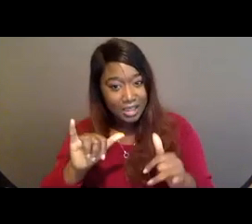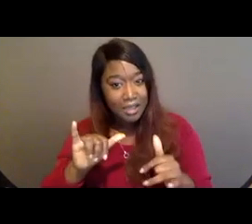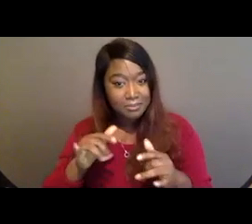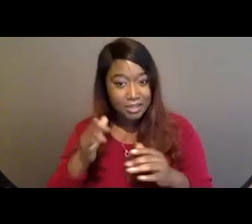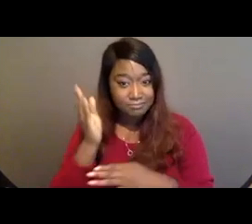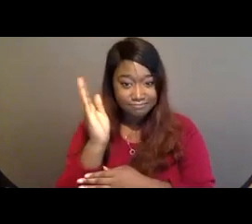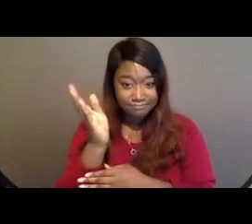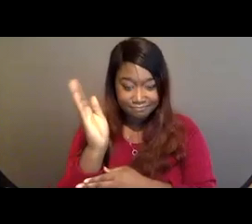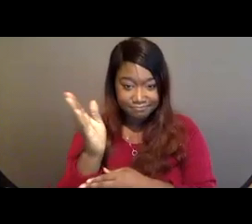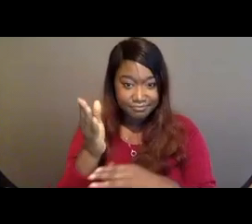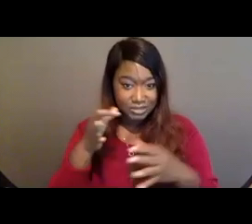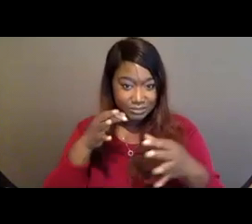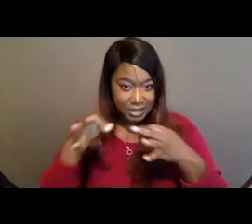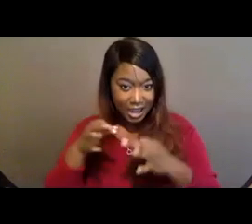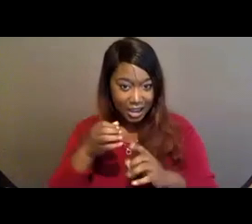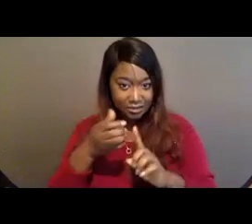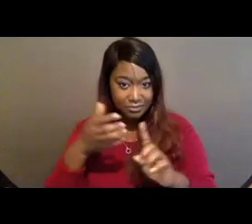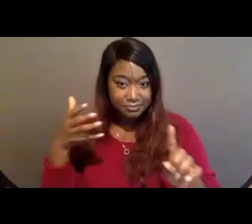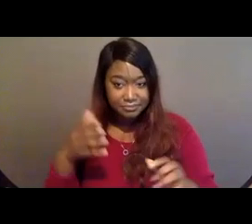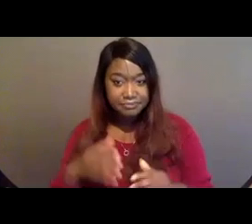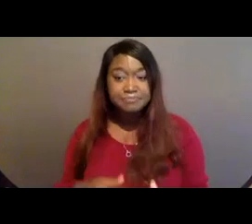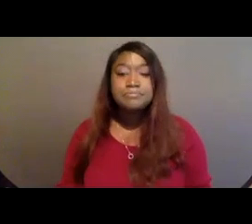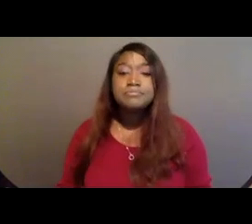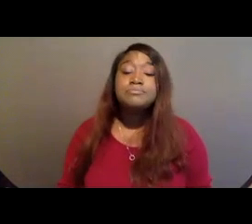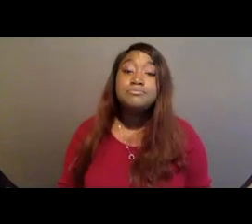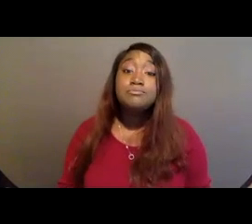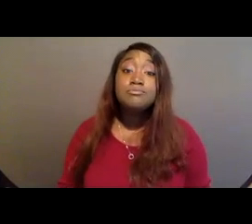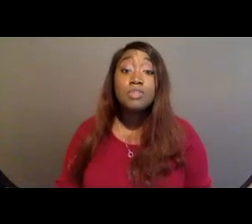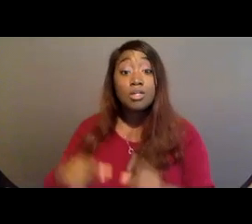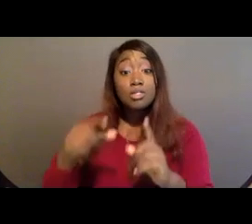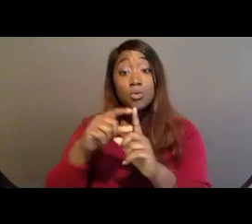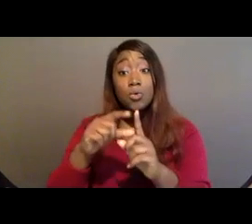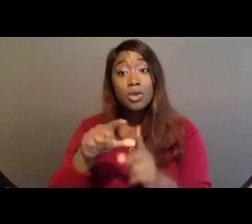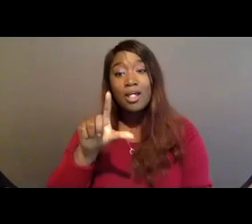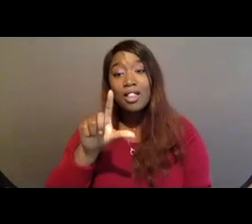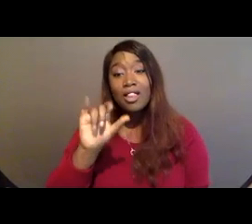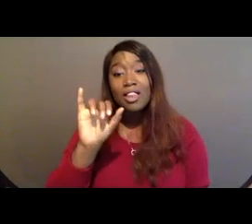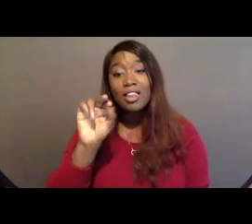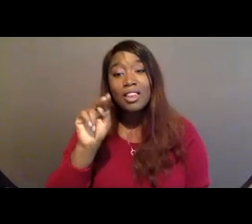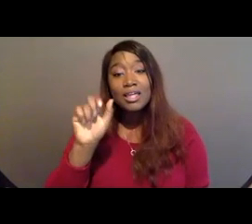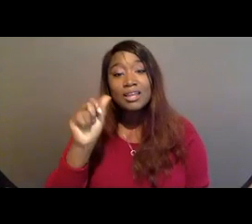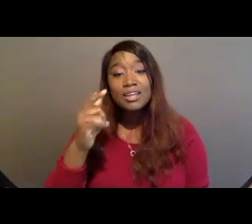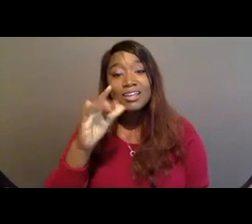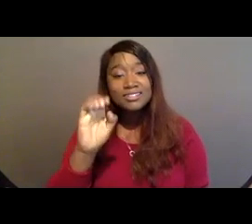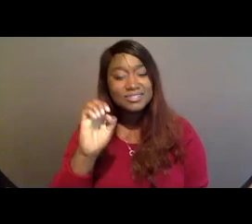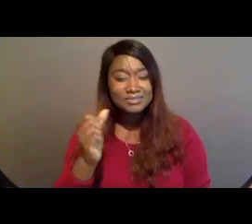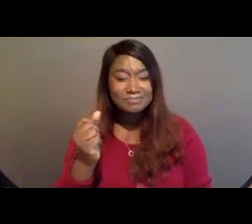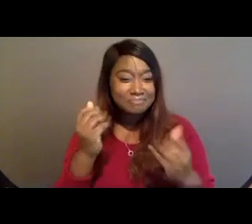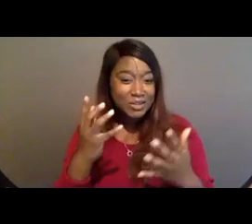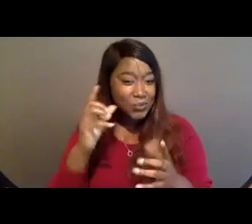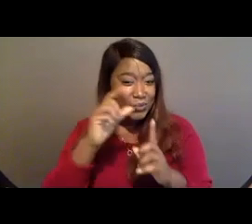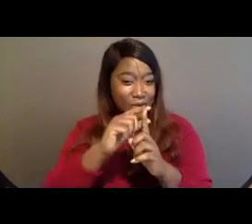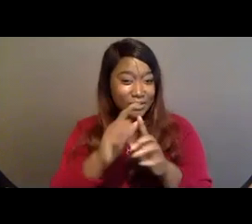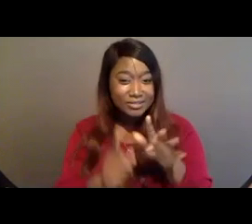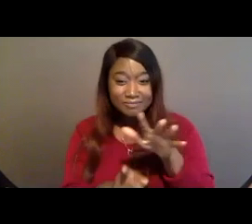So when I look at and think about the word lineage, this is just a bunch of words that just literally came off of